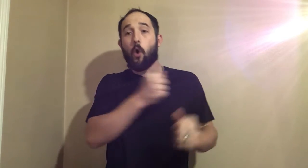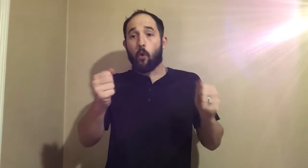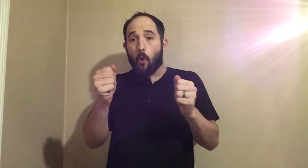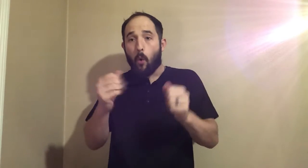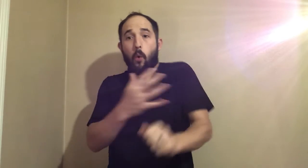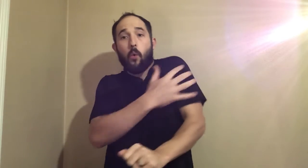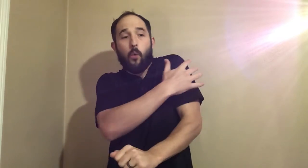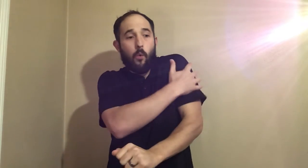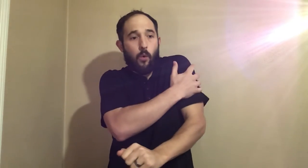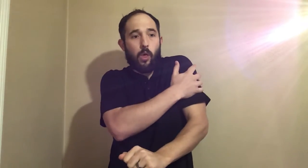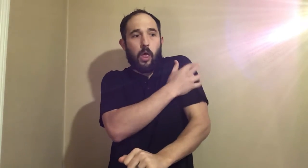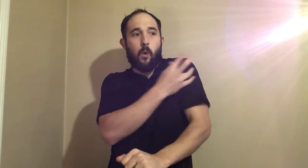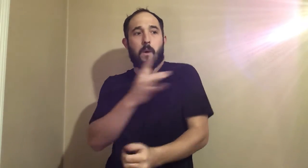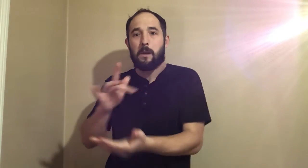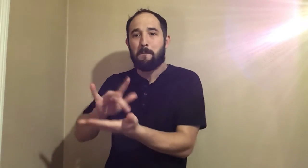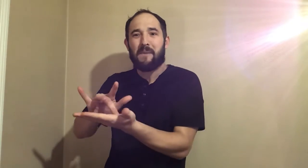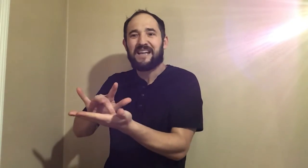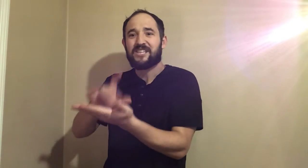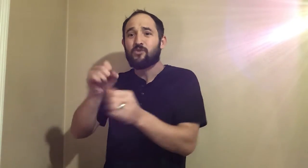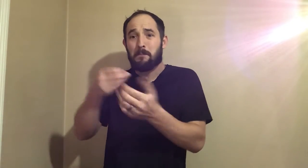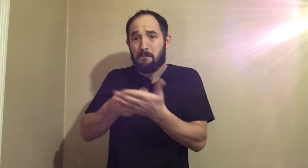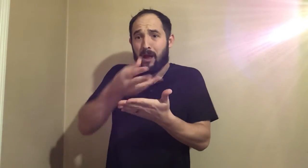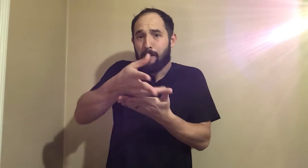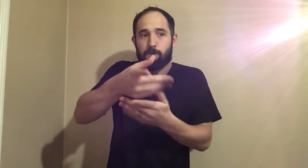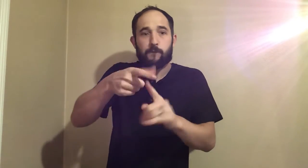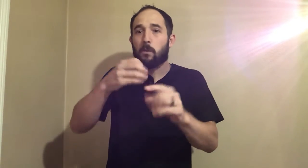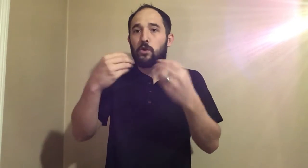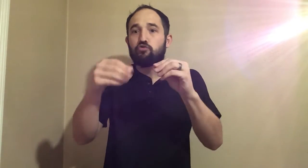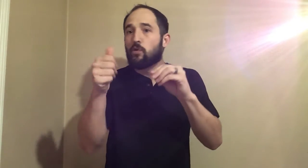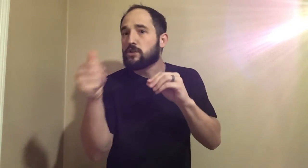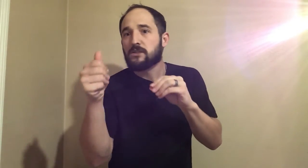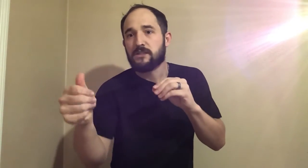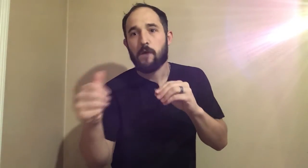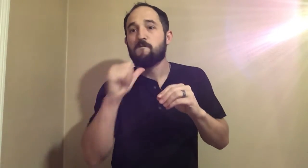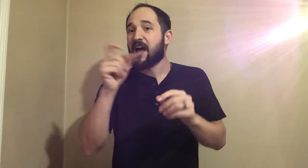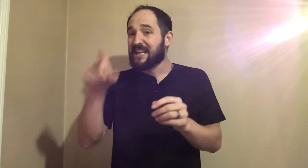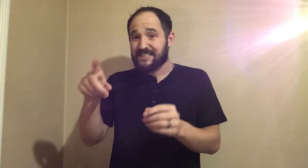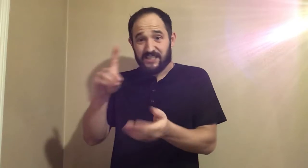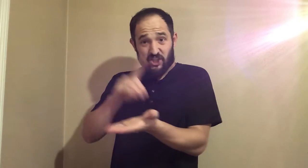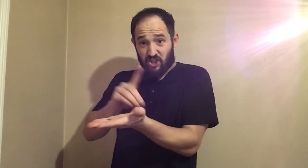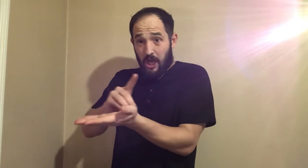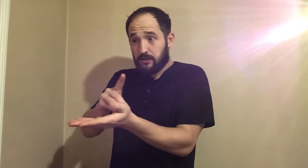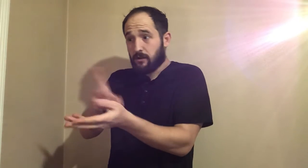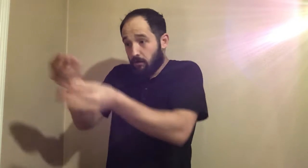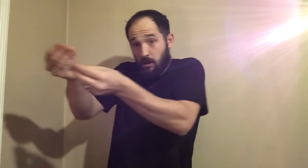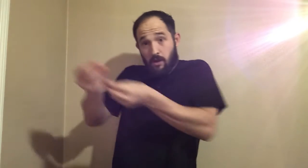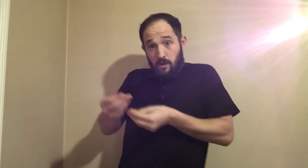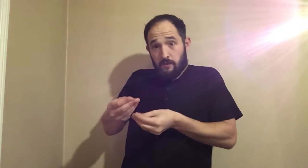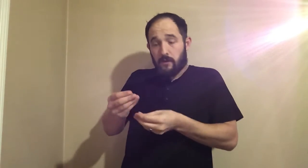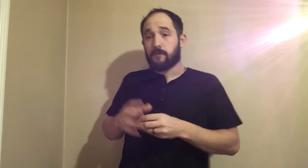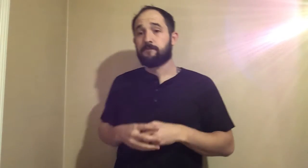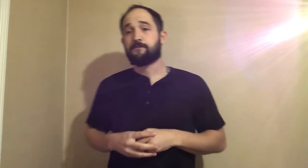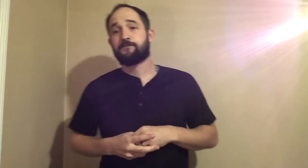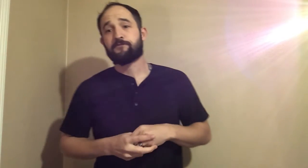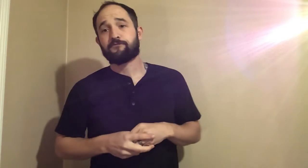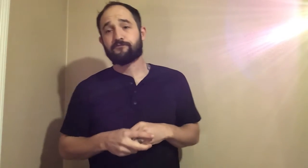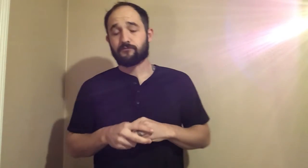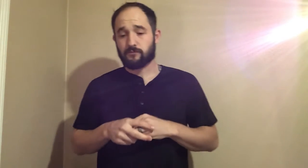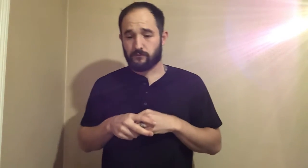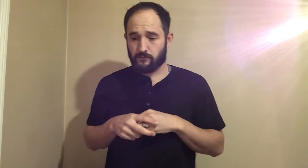medications that she takes over the counter even too. That's pharmacologic still, but there are